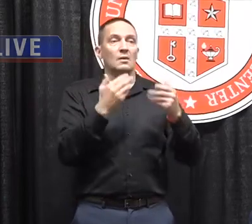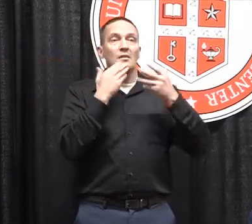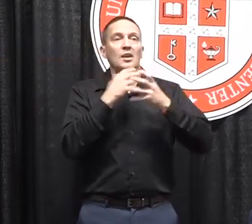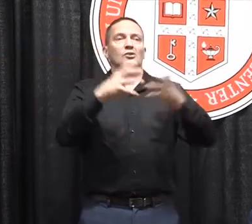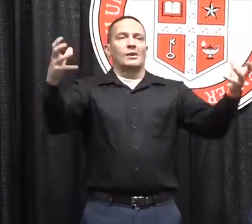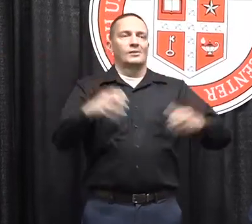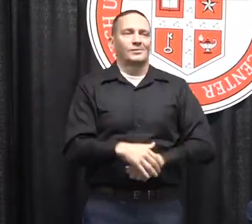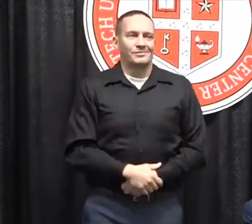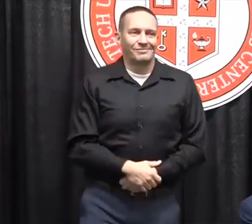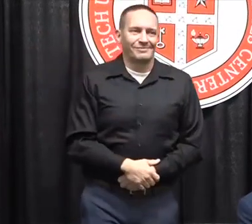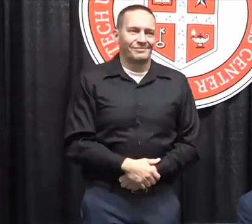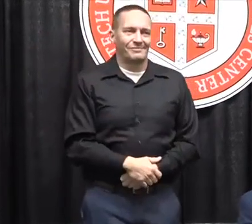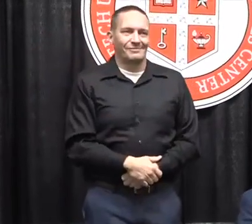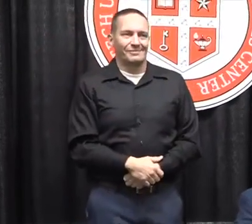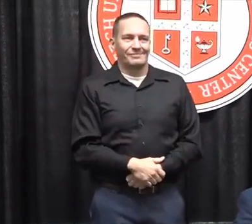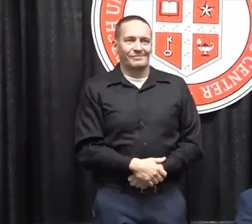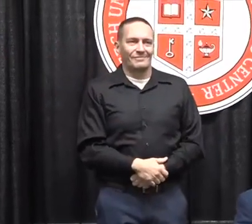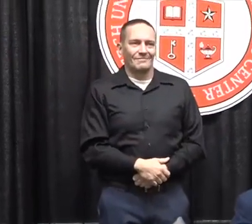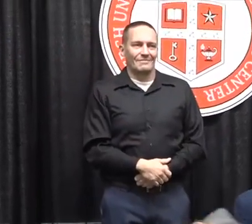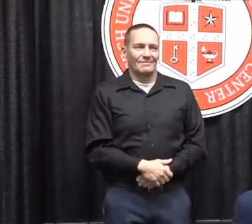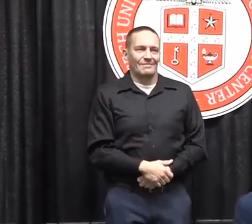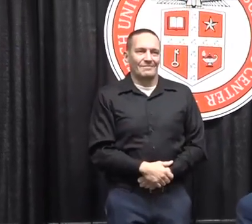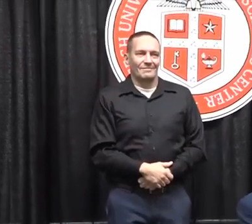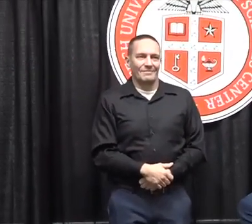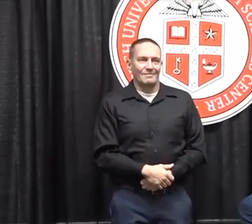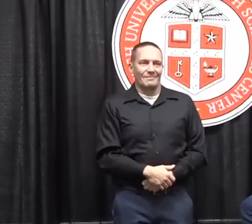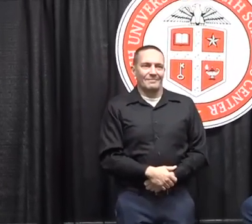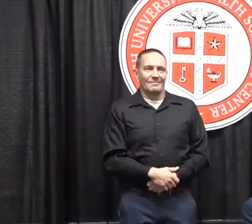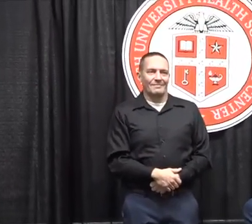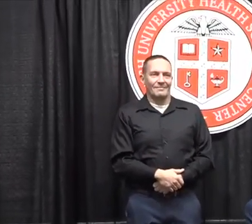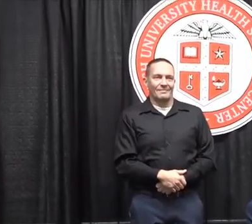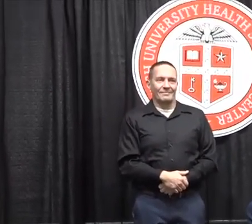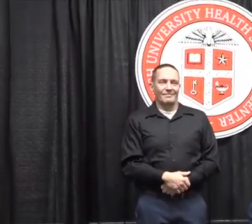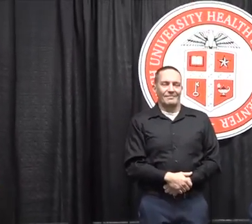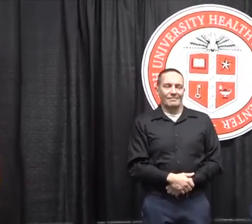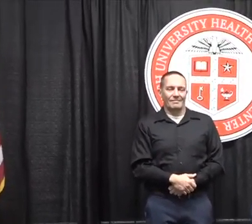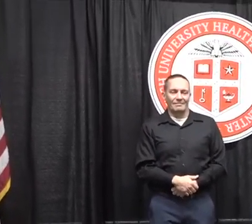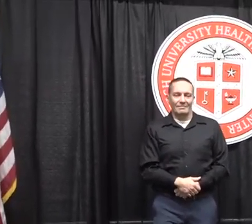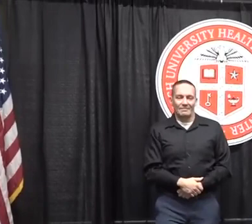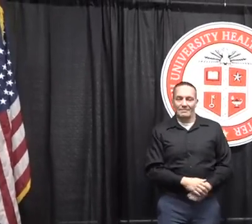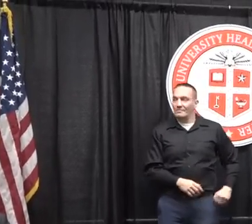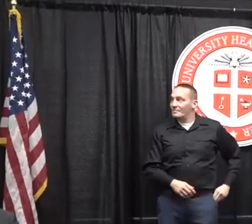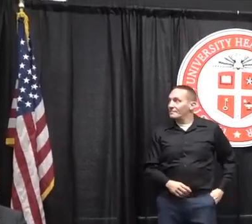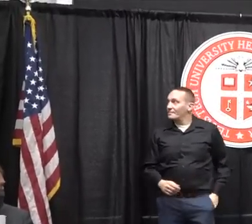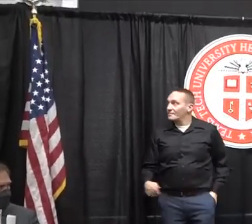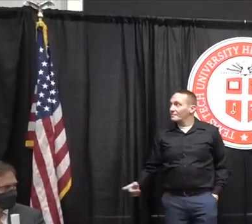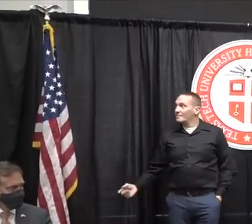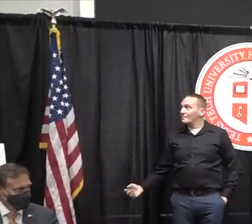Good job.